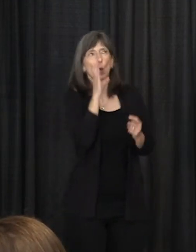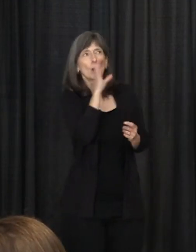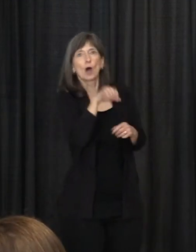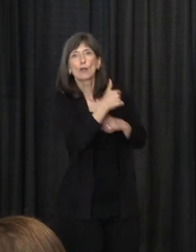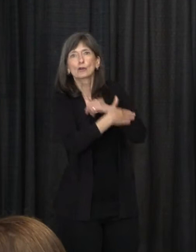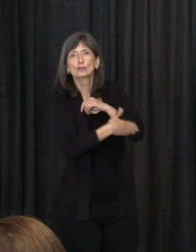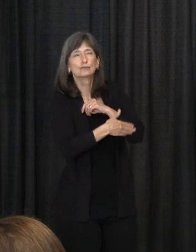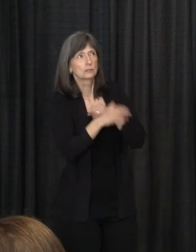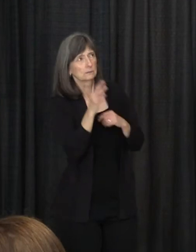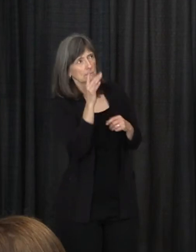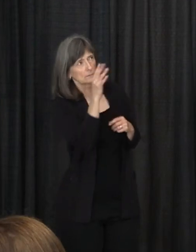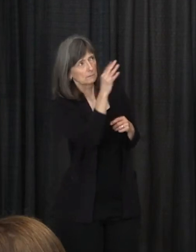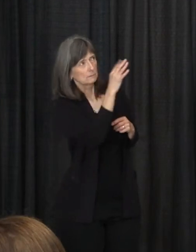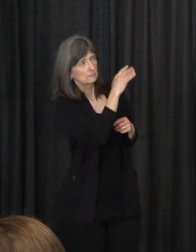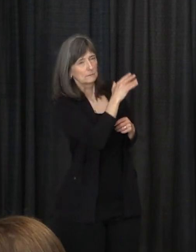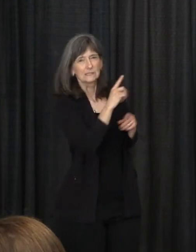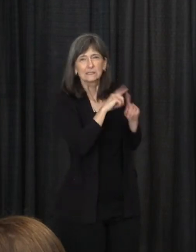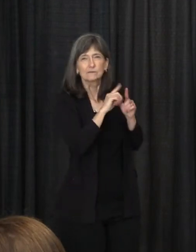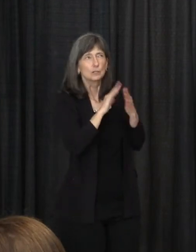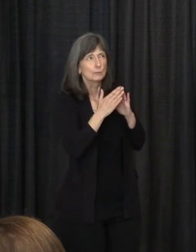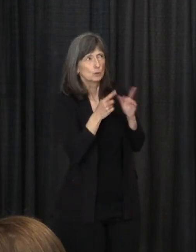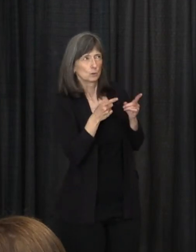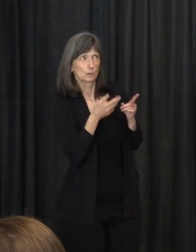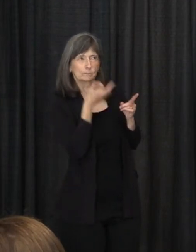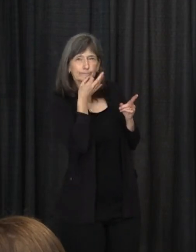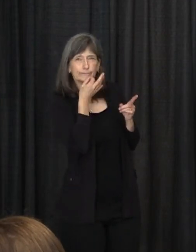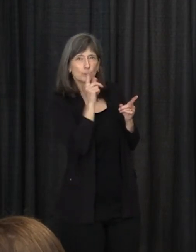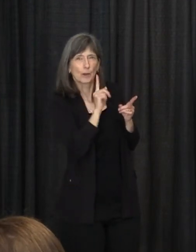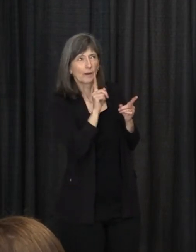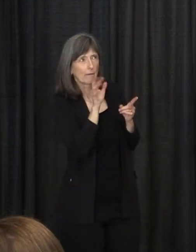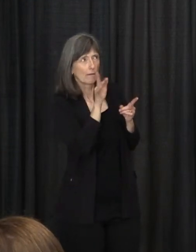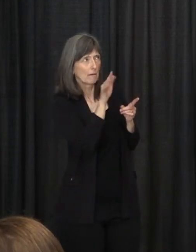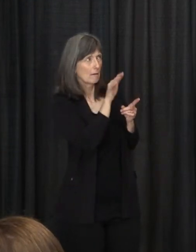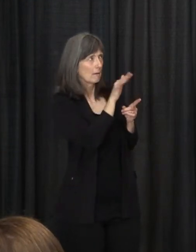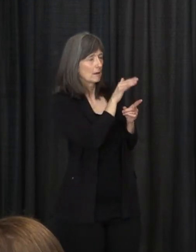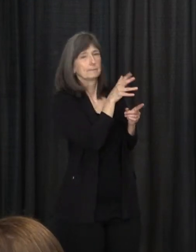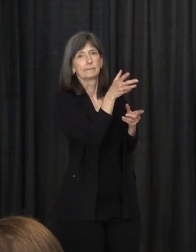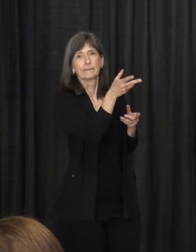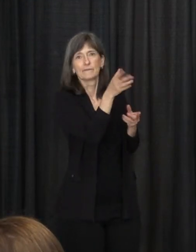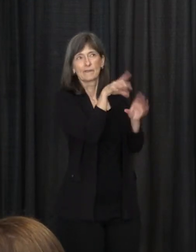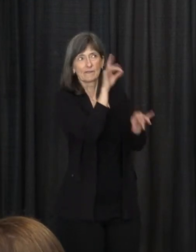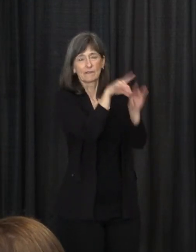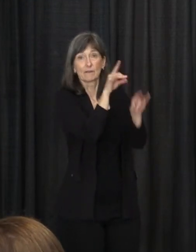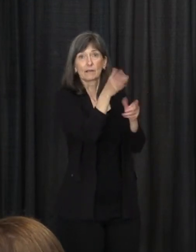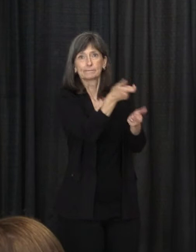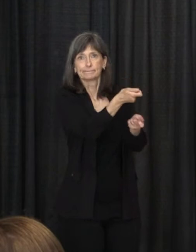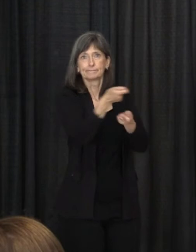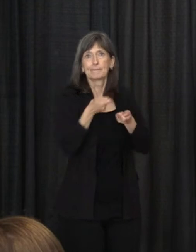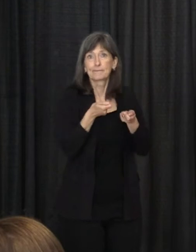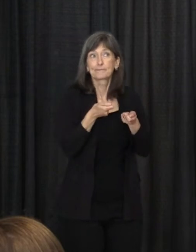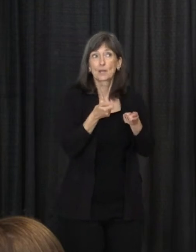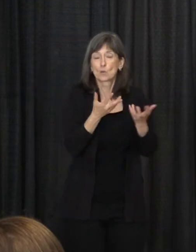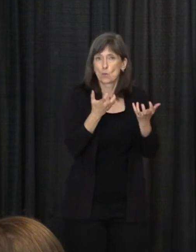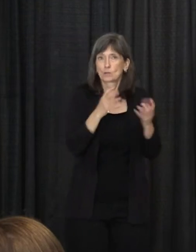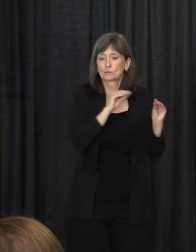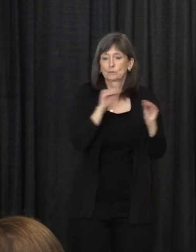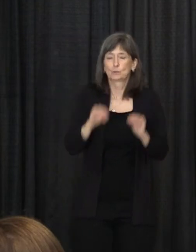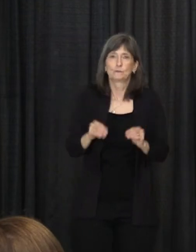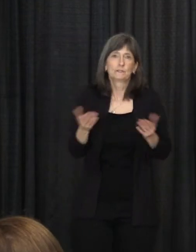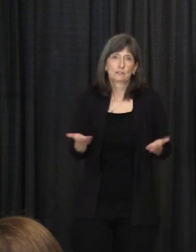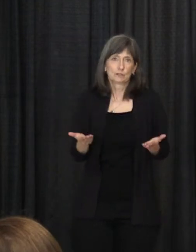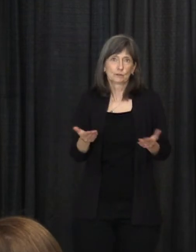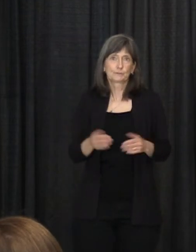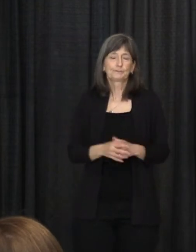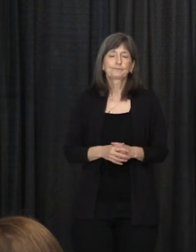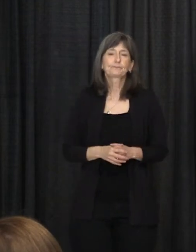countries, communities of people who would like to come to Newfoundland and Labrador.